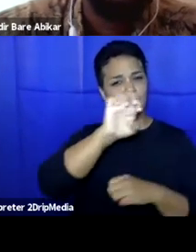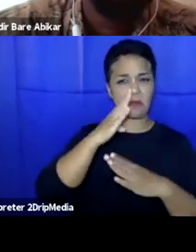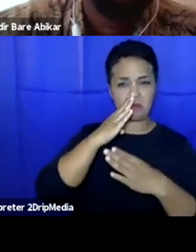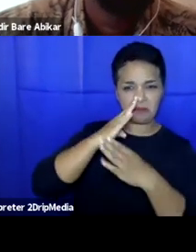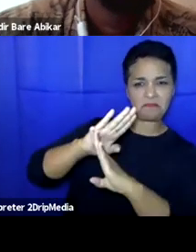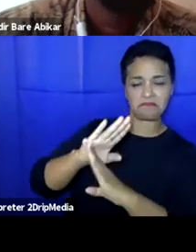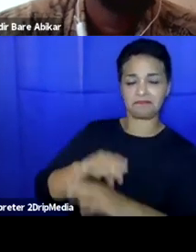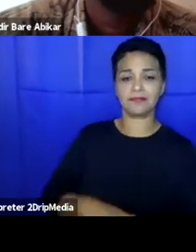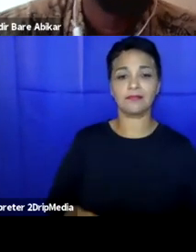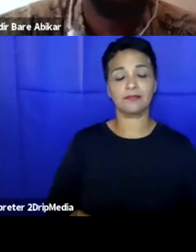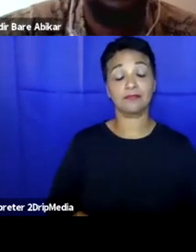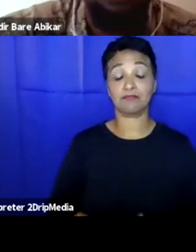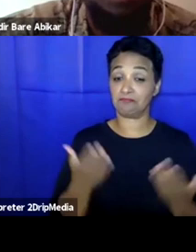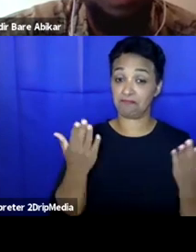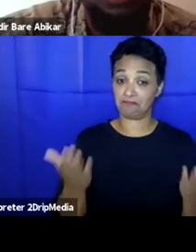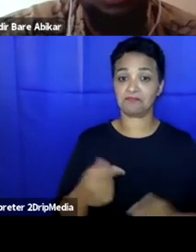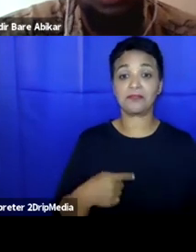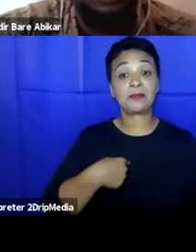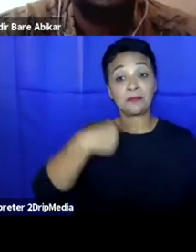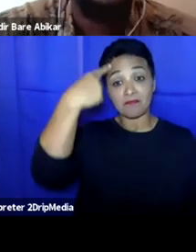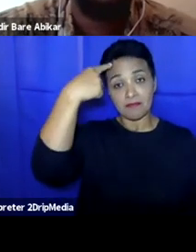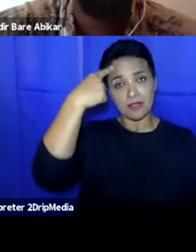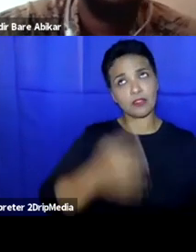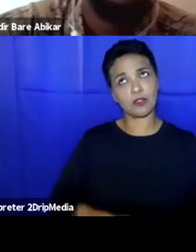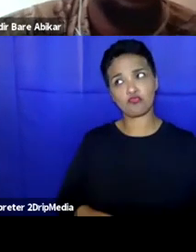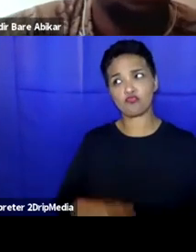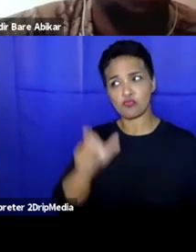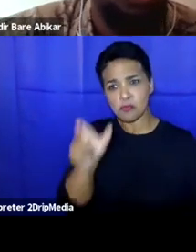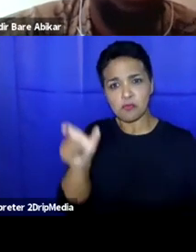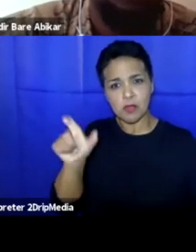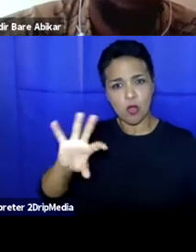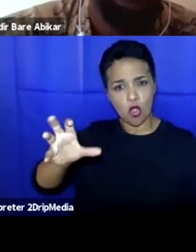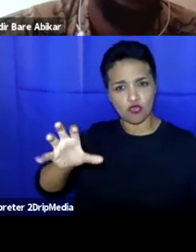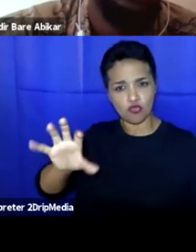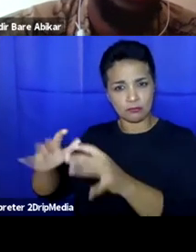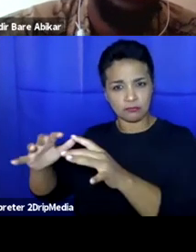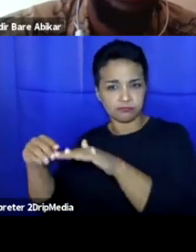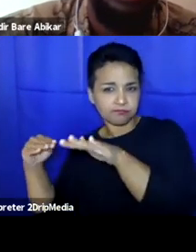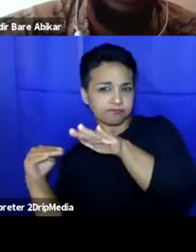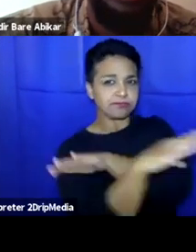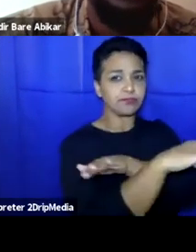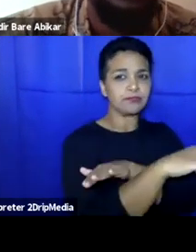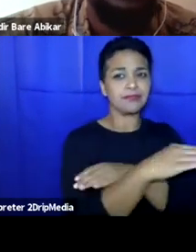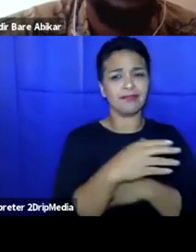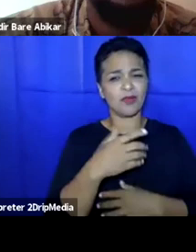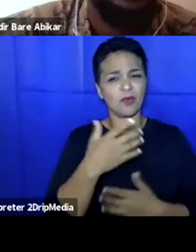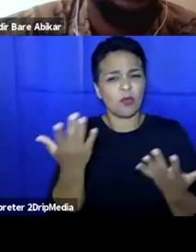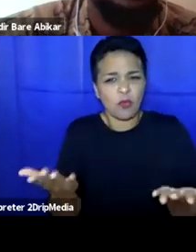migrants normally move to Europe and all that is just for job opportunity, and I